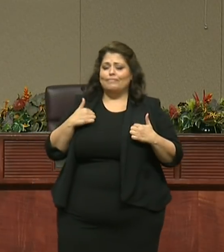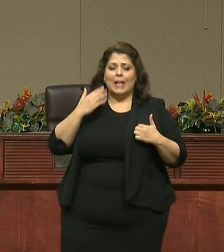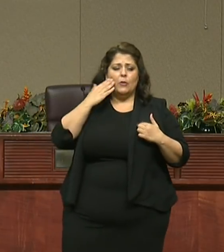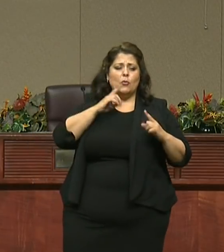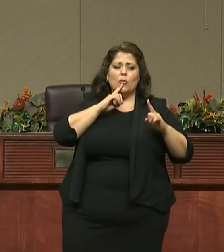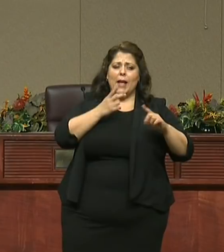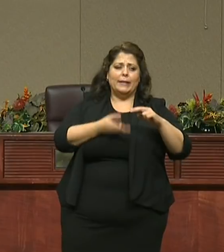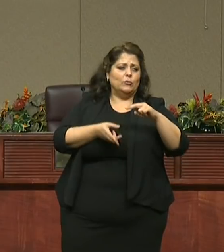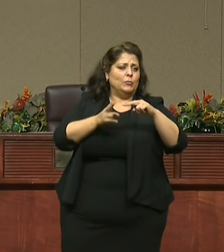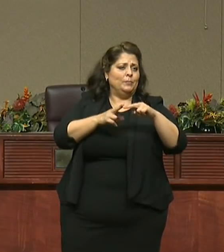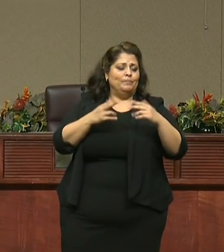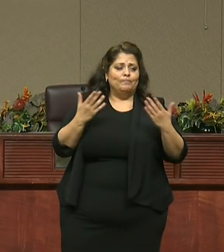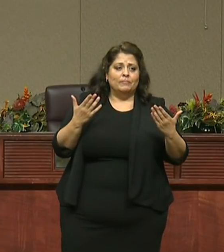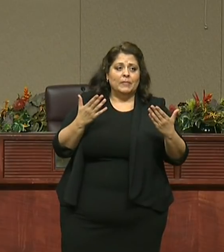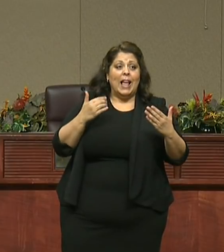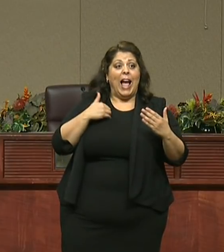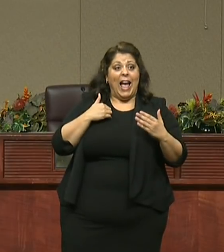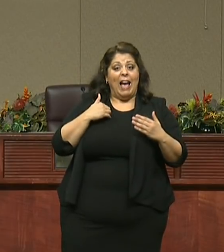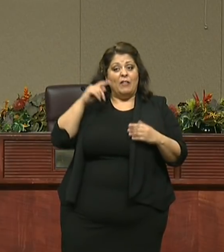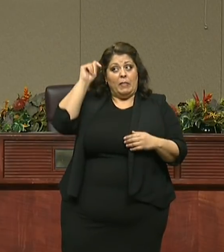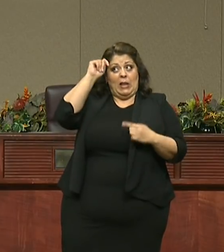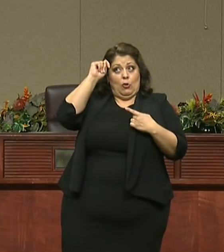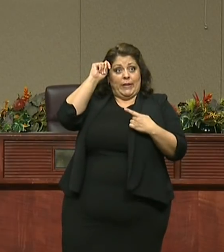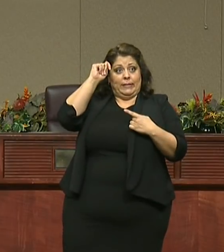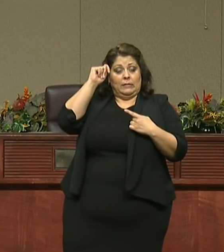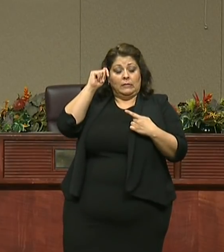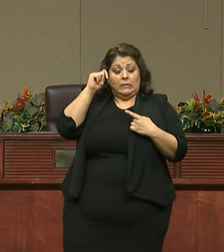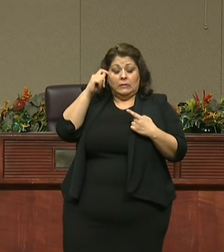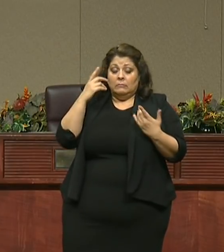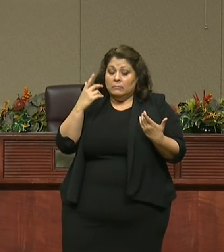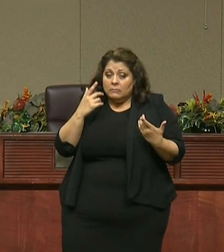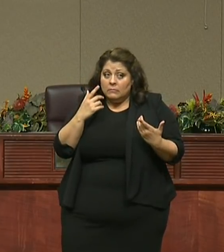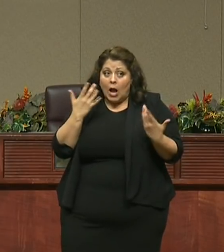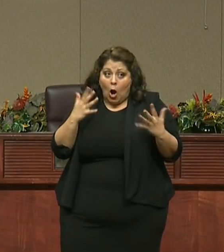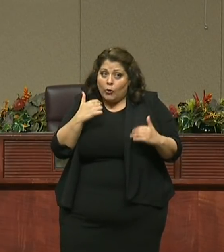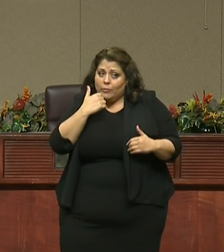What I mentioned to you, part of the issue is,